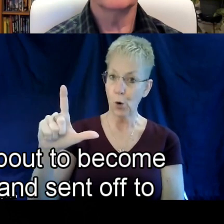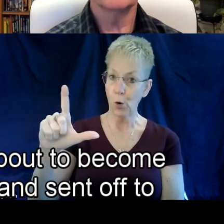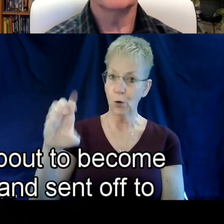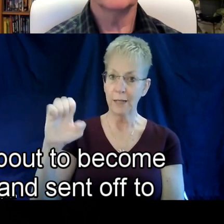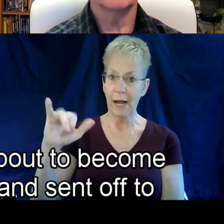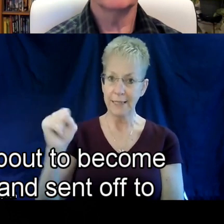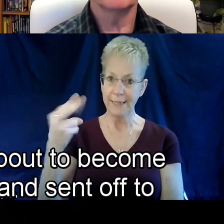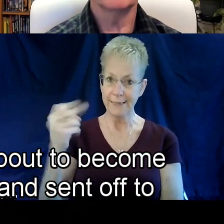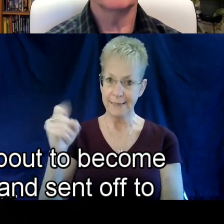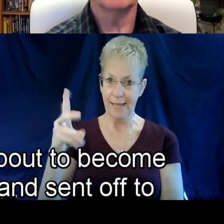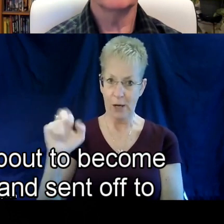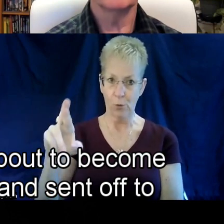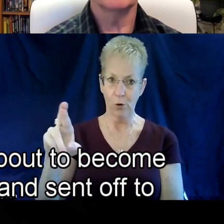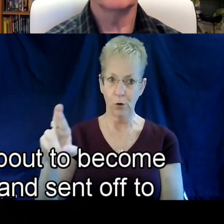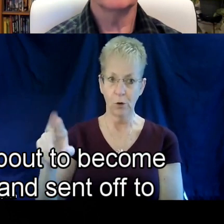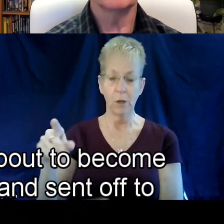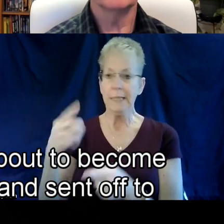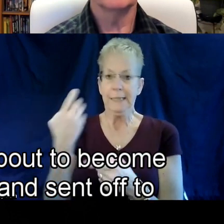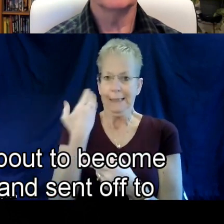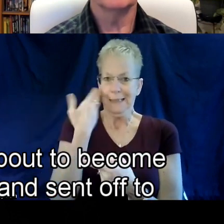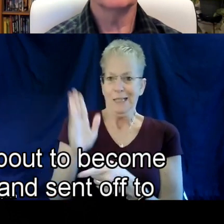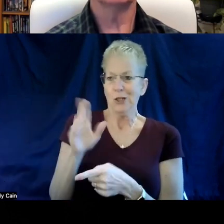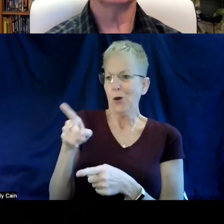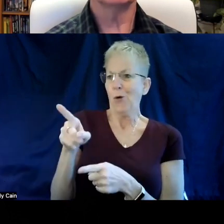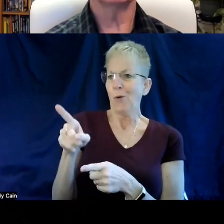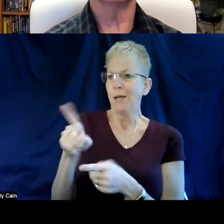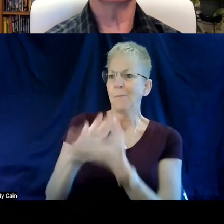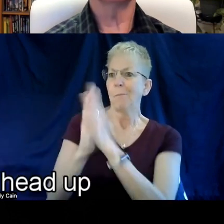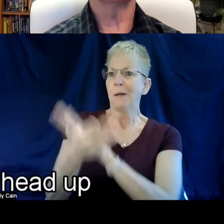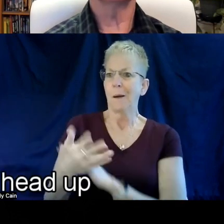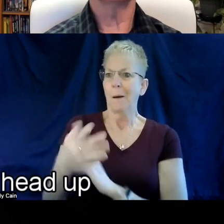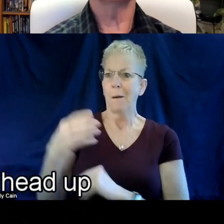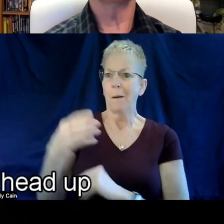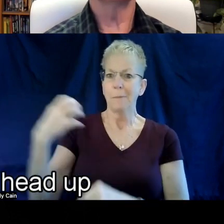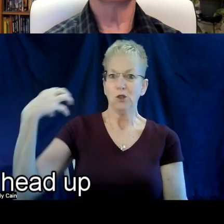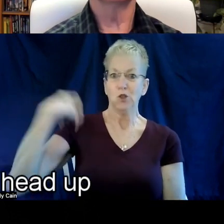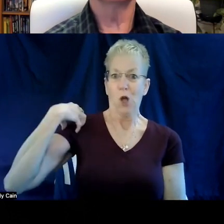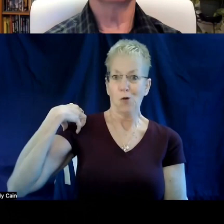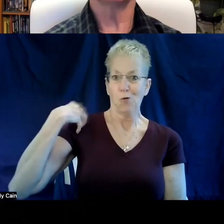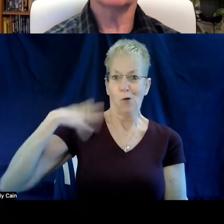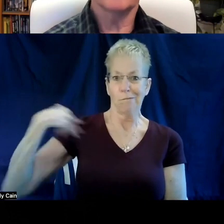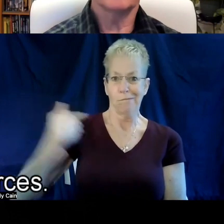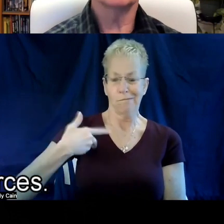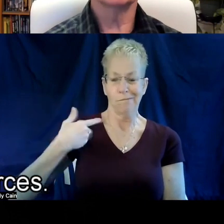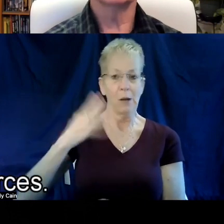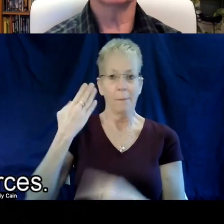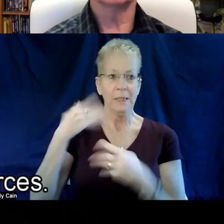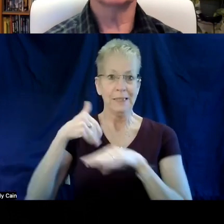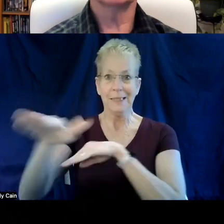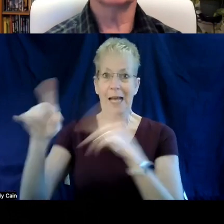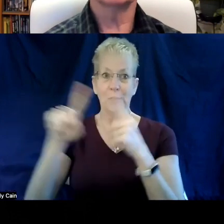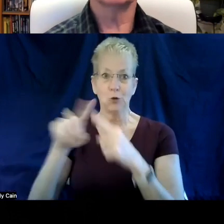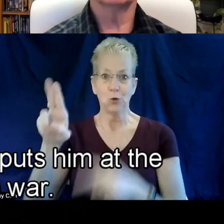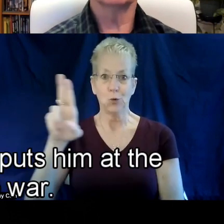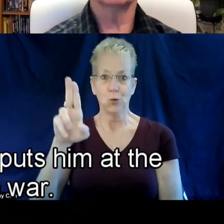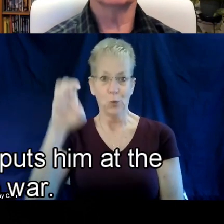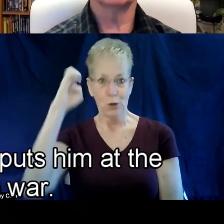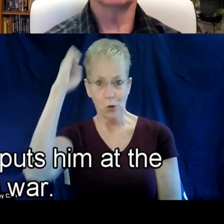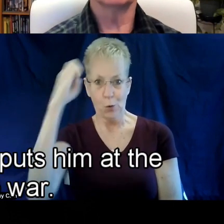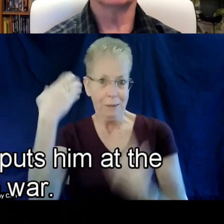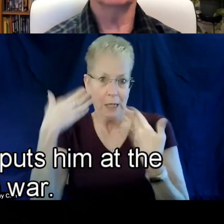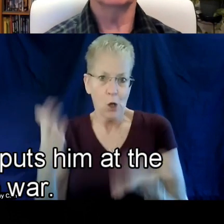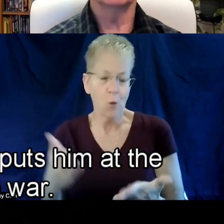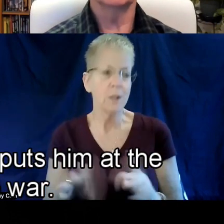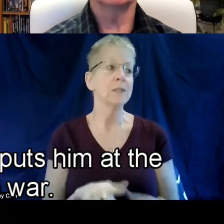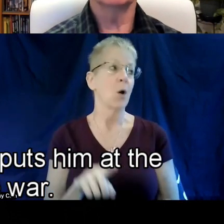he's about to become General Eisenhower and sent off to Great Britain to head up U.S. Army forces. So what